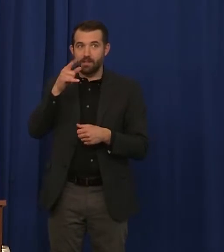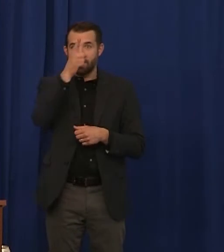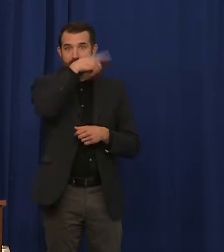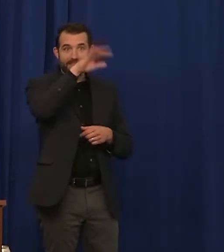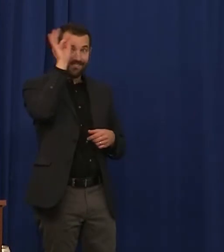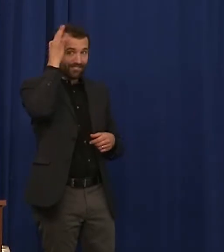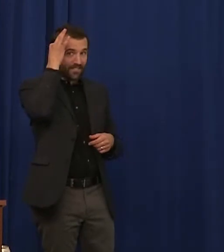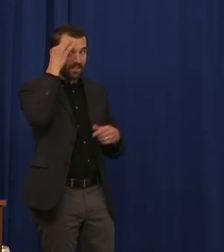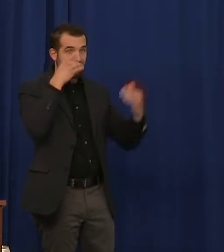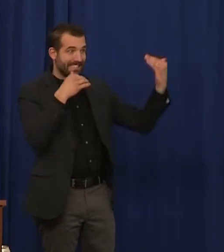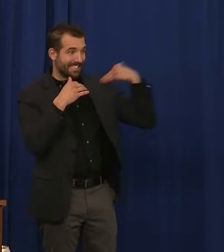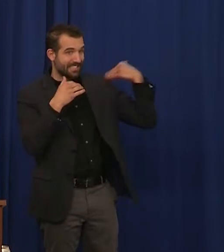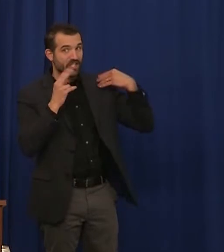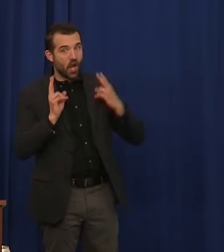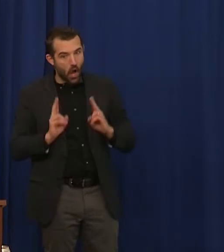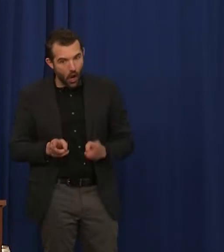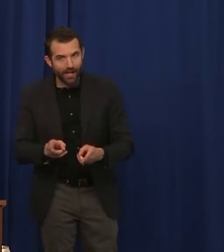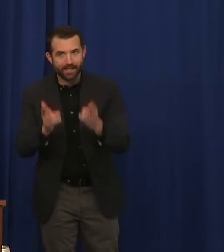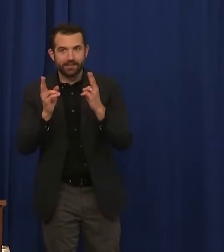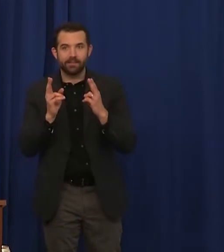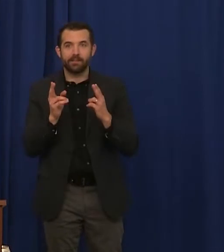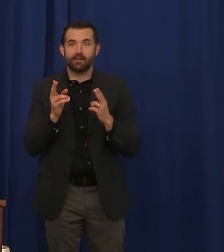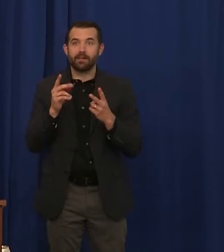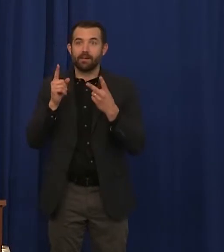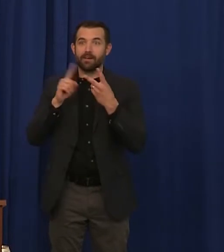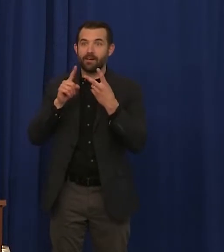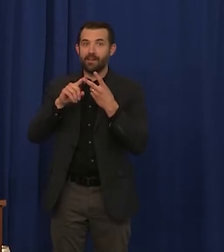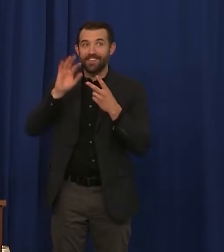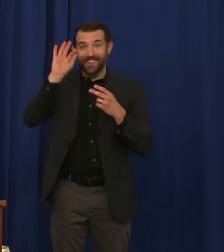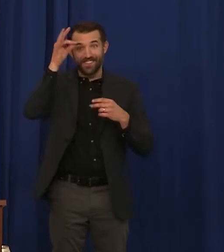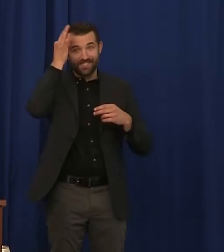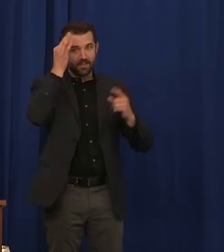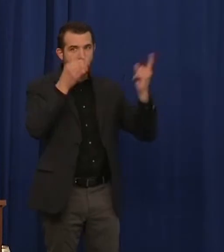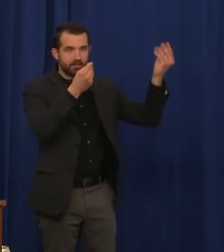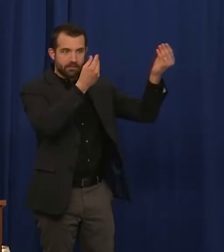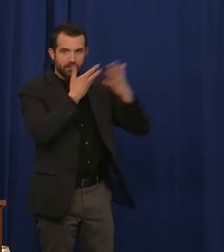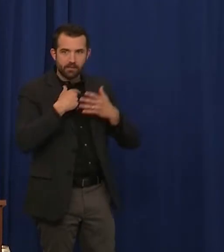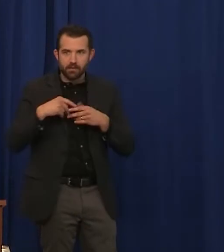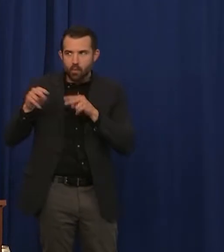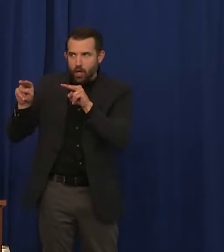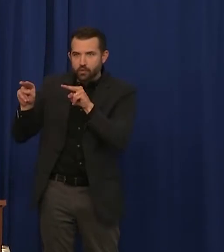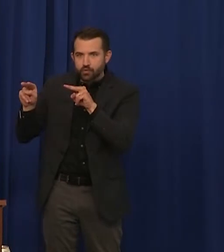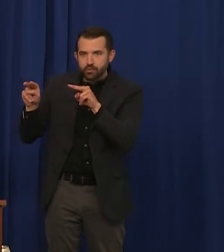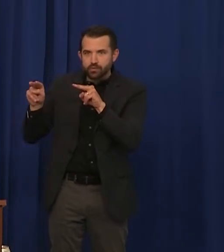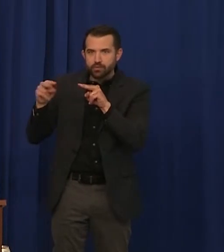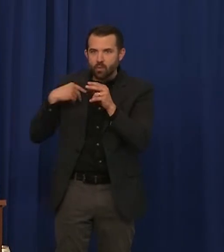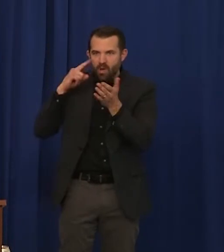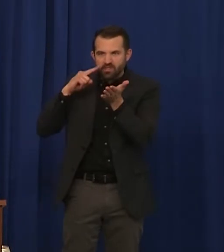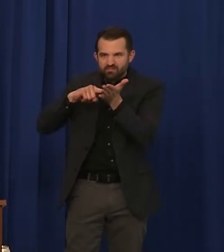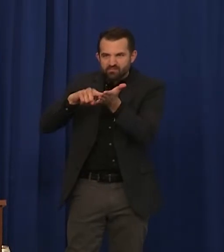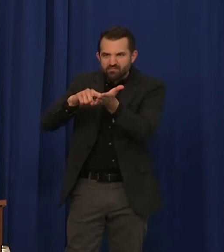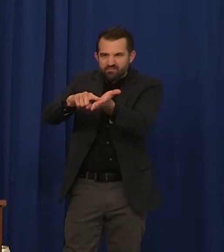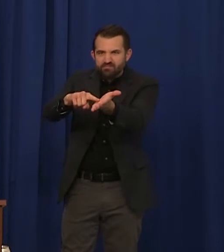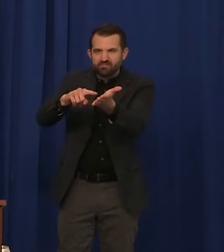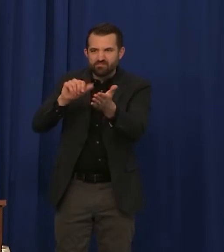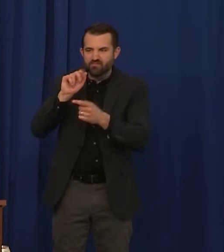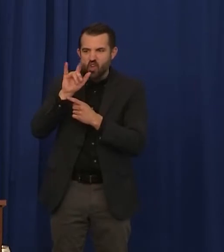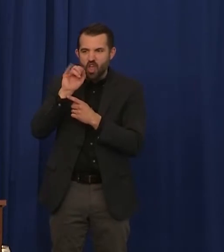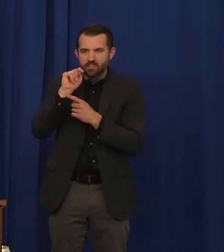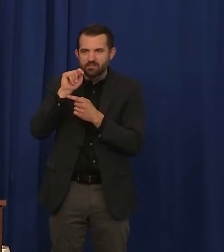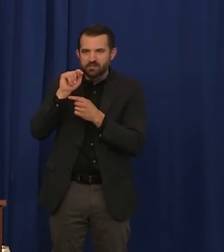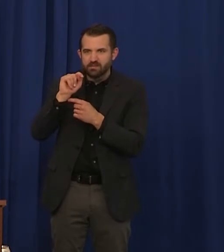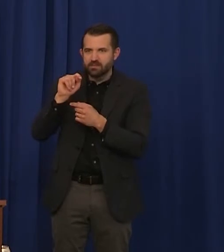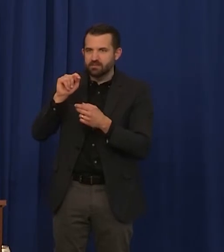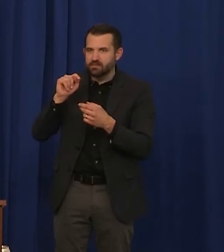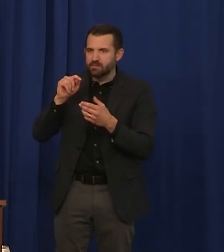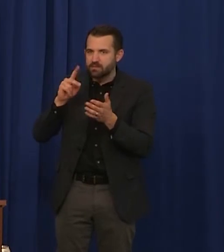at the same time, you will be held to rigorous auditing and program integrity